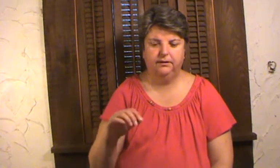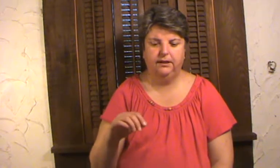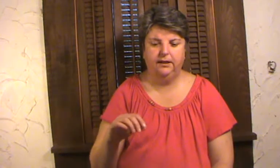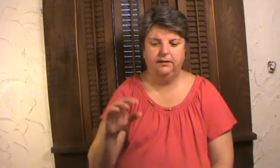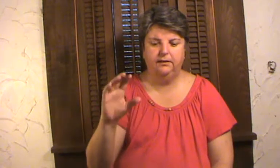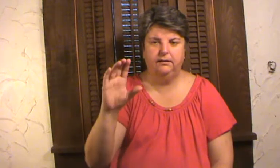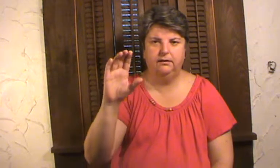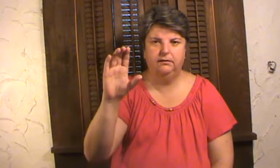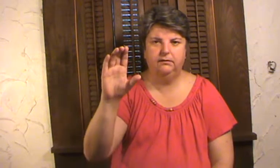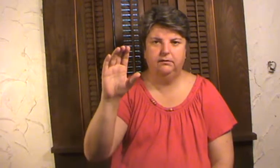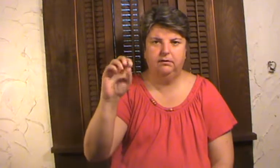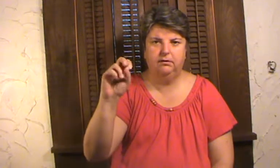Again.